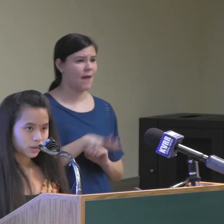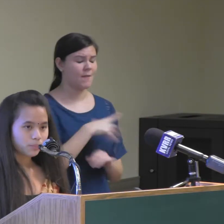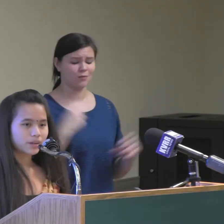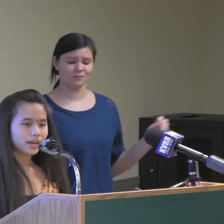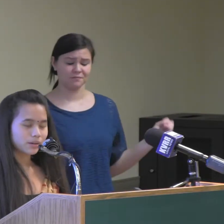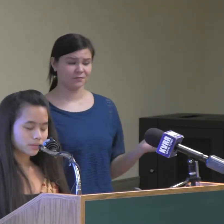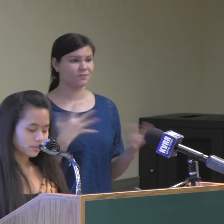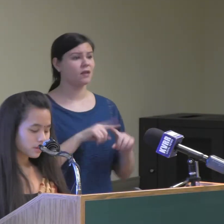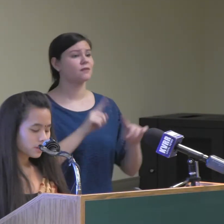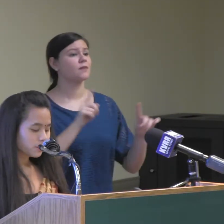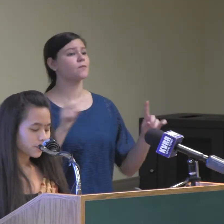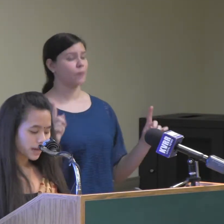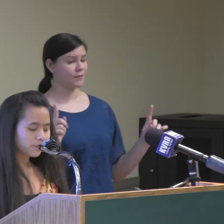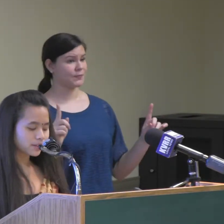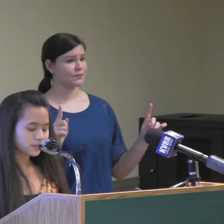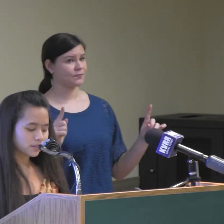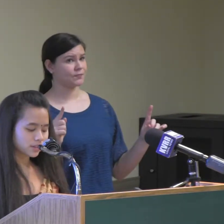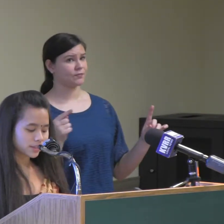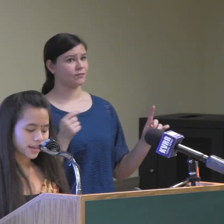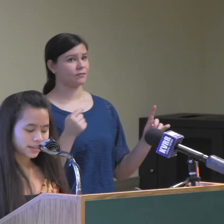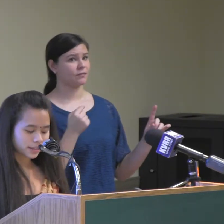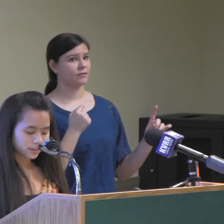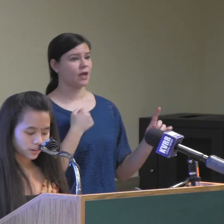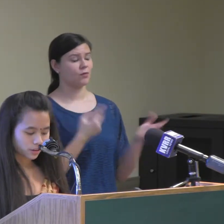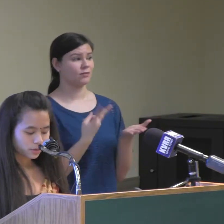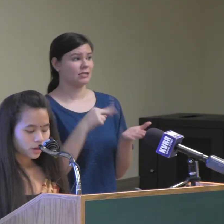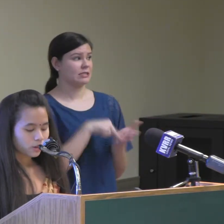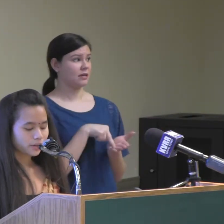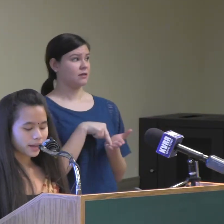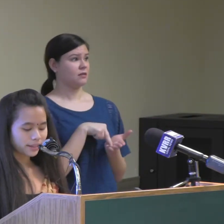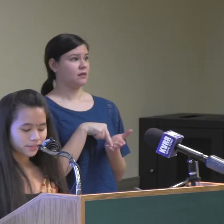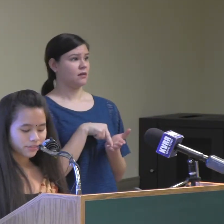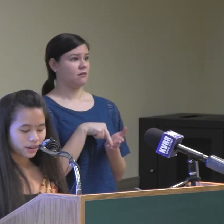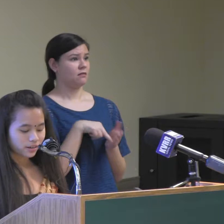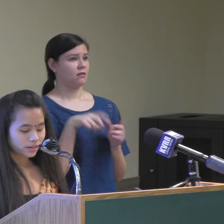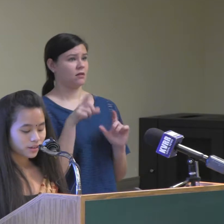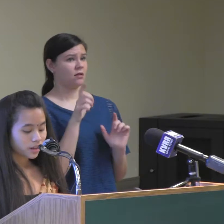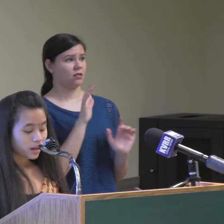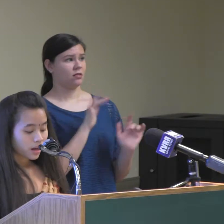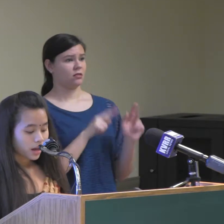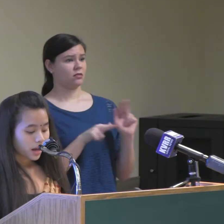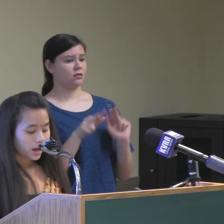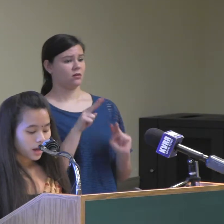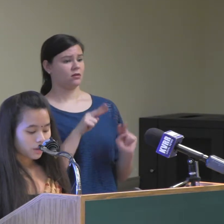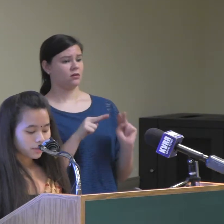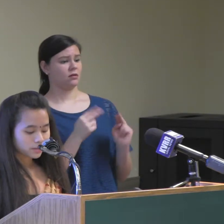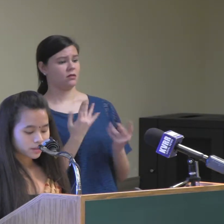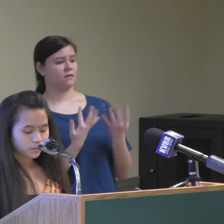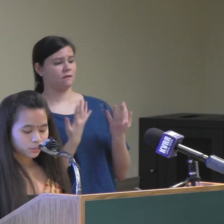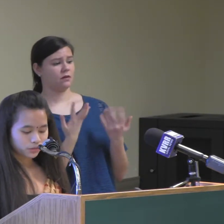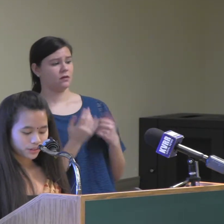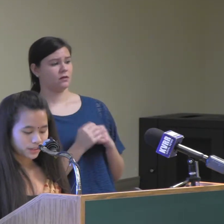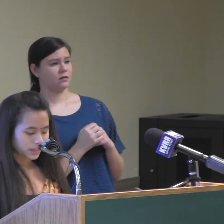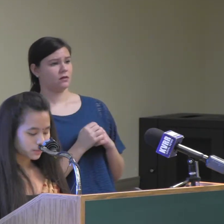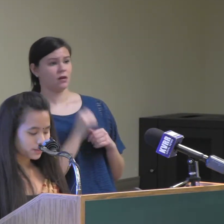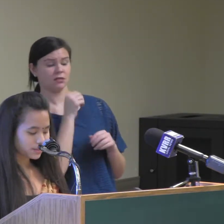scared, but I was just standing there, looking at the fire. I was not moving. It was like